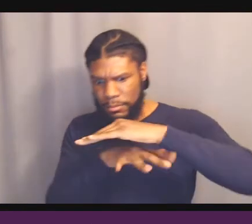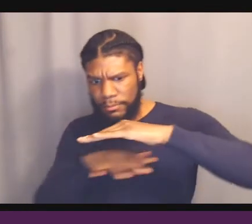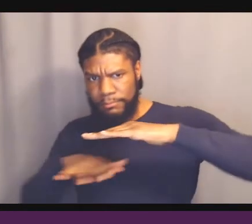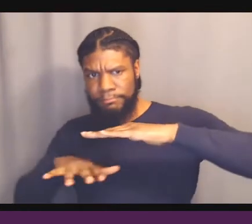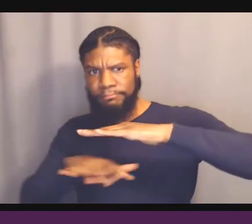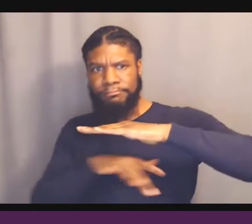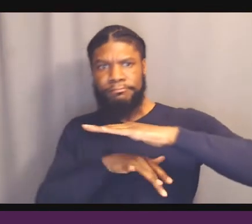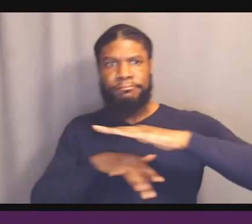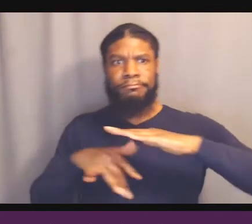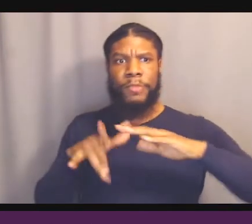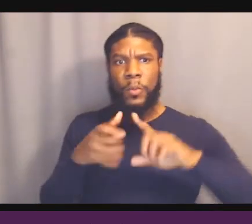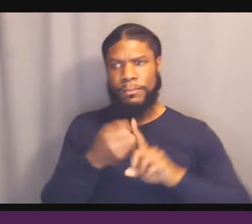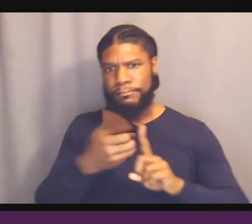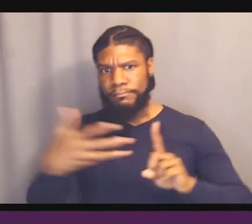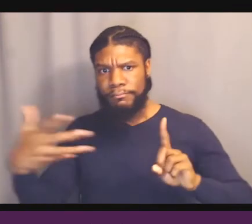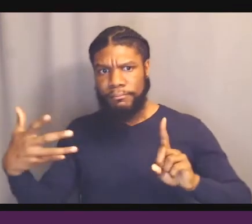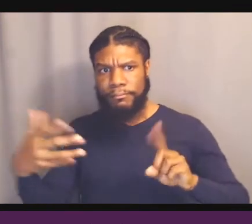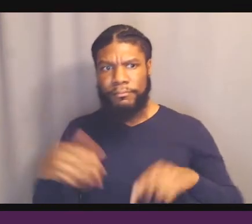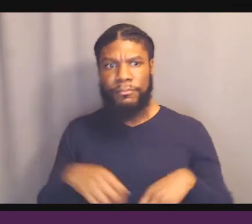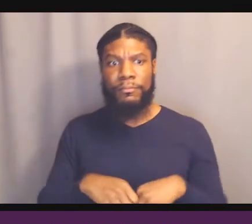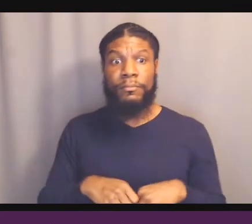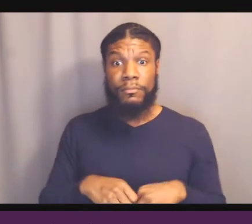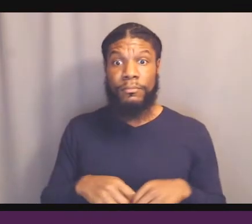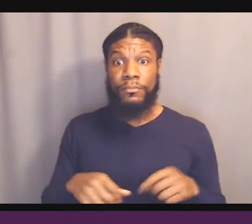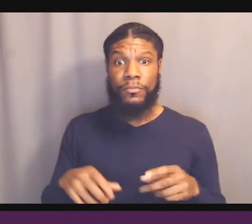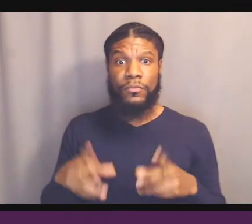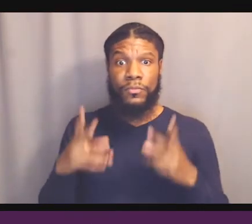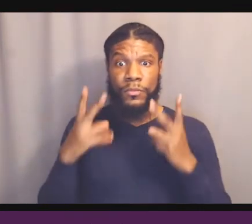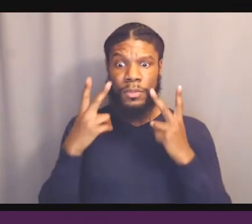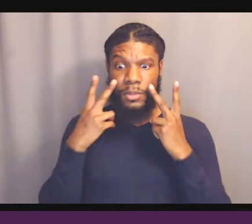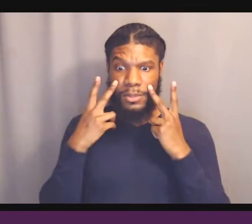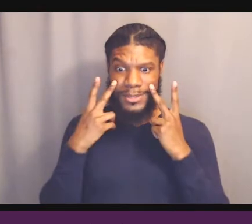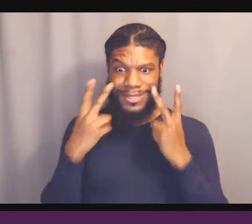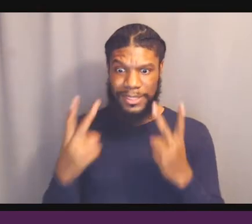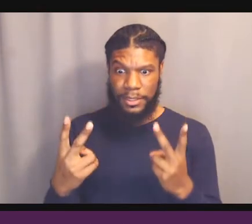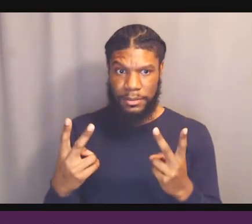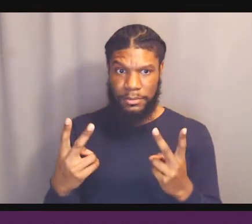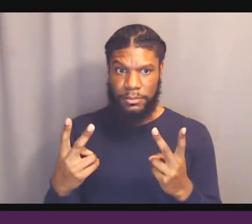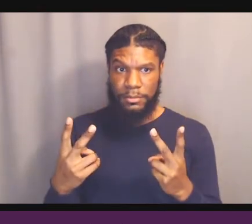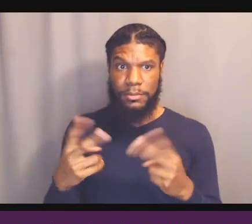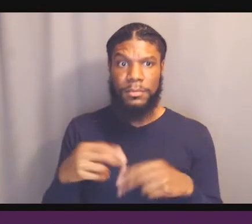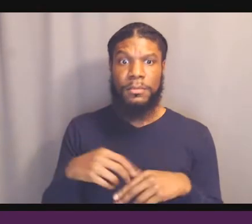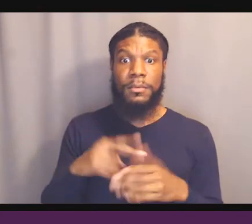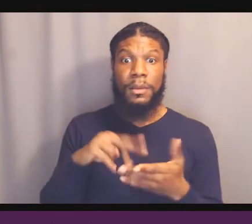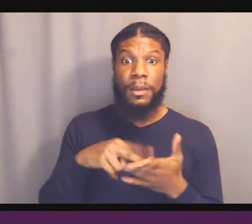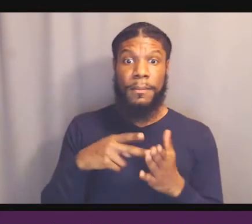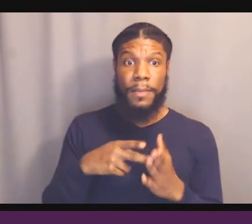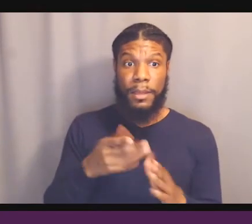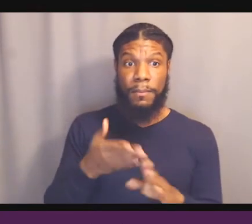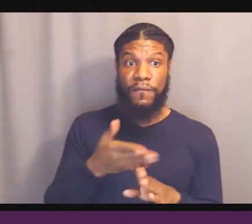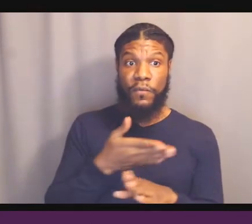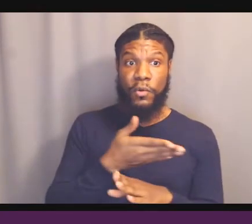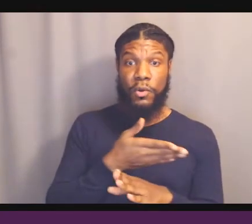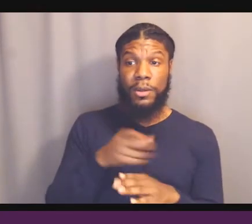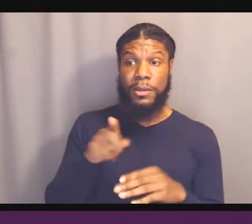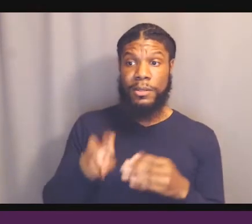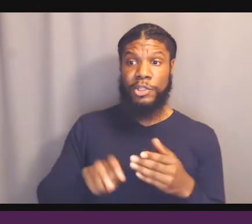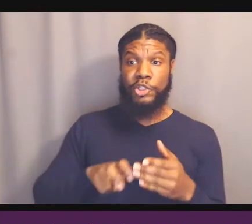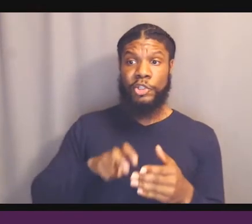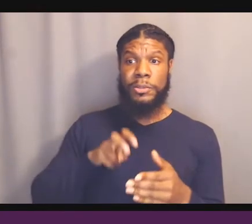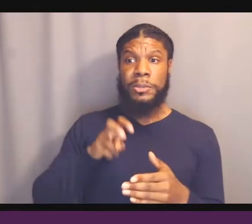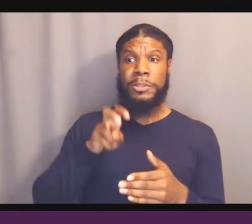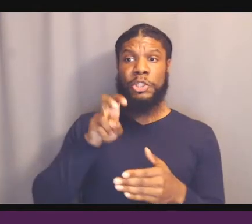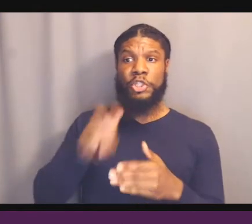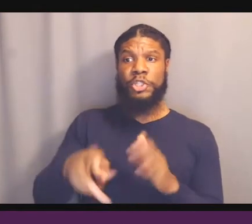Seeing means that Jesus took time before speaking, before jumping to conclusions,